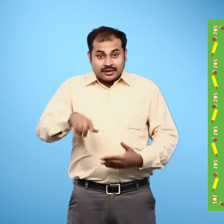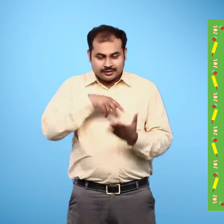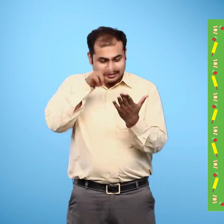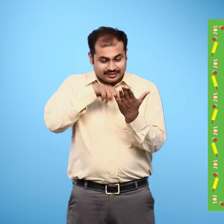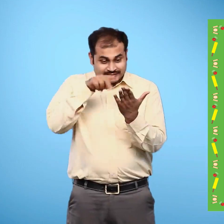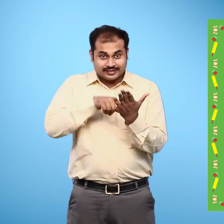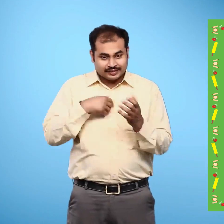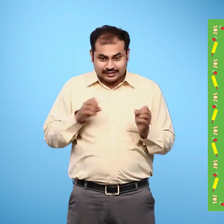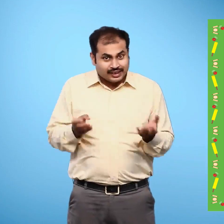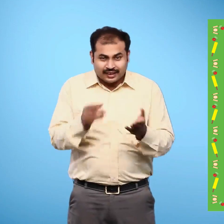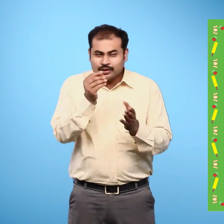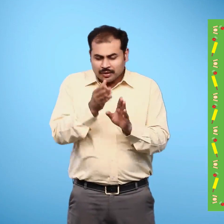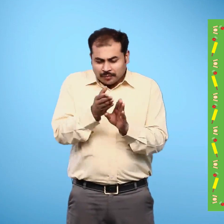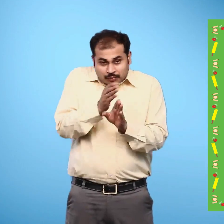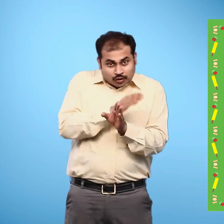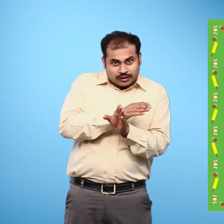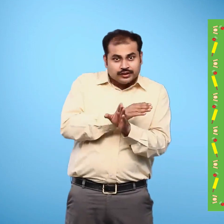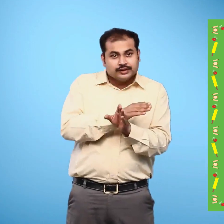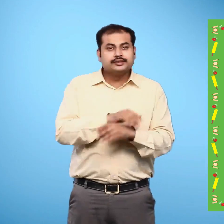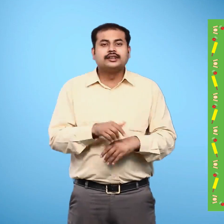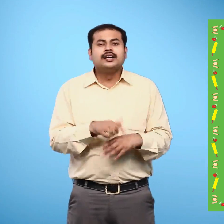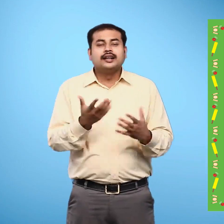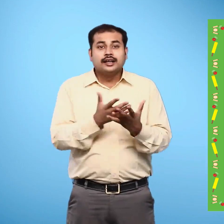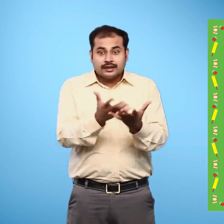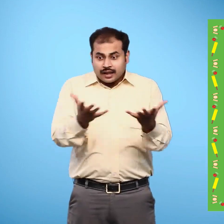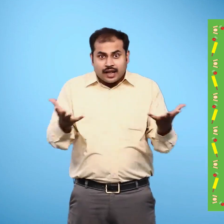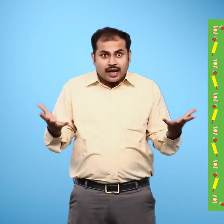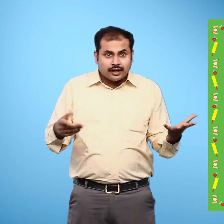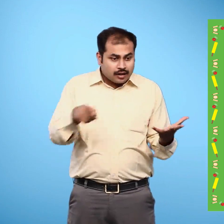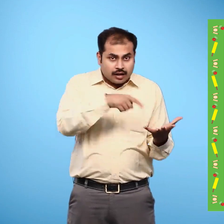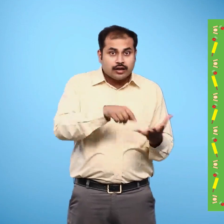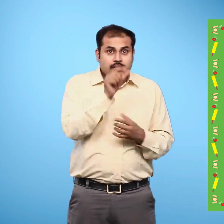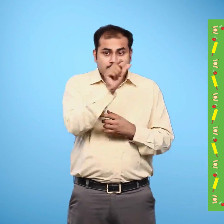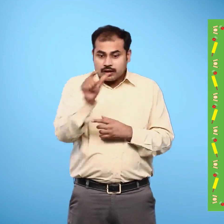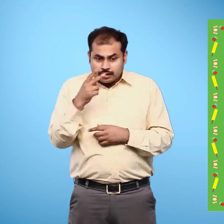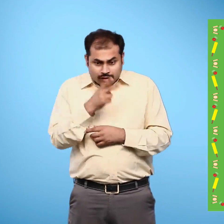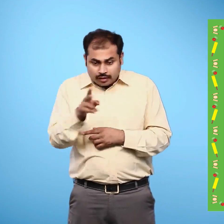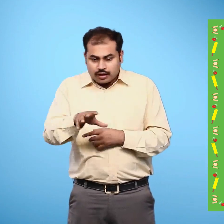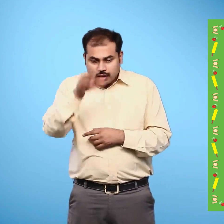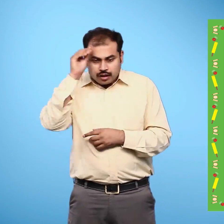Before reading this page, let's become familiar with objects on this page.